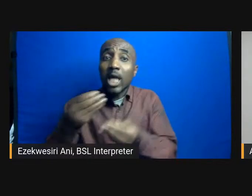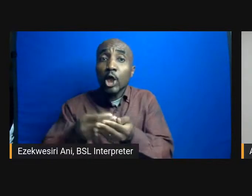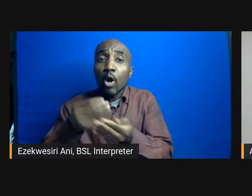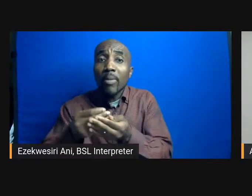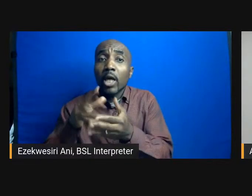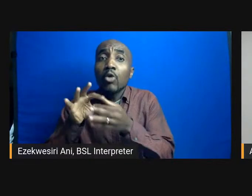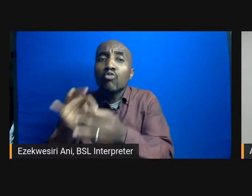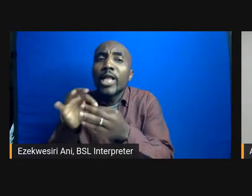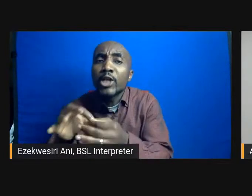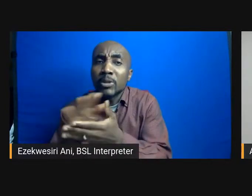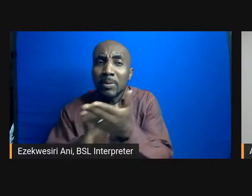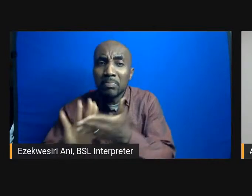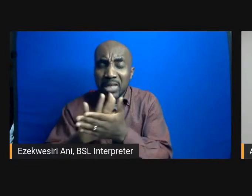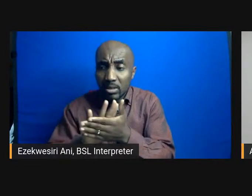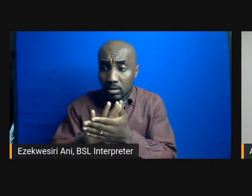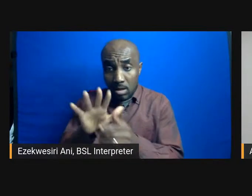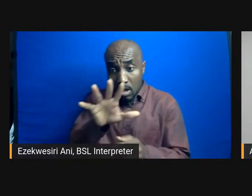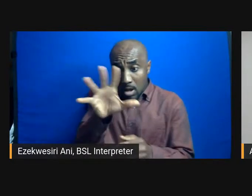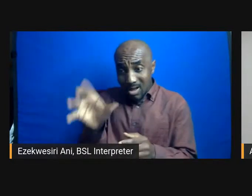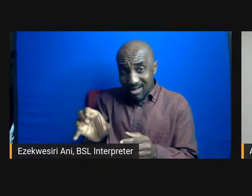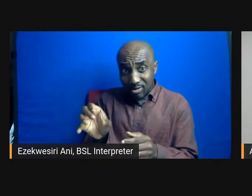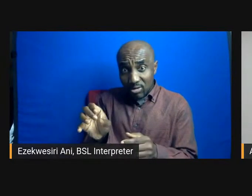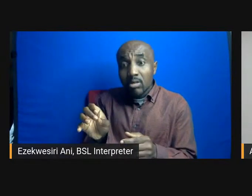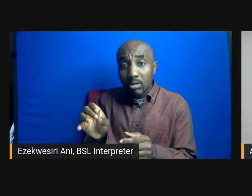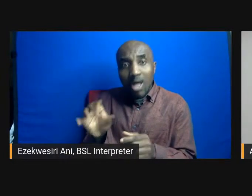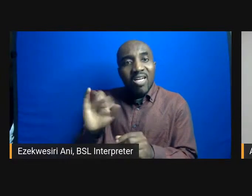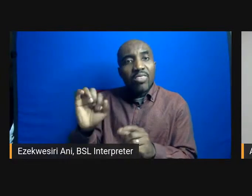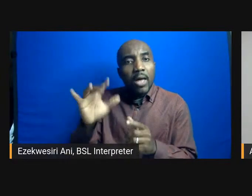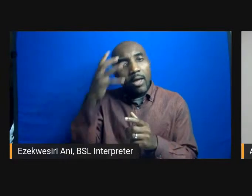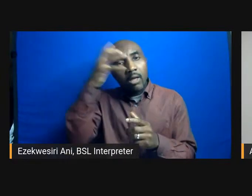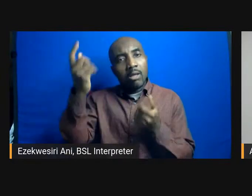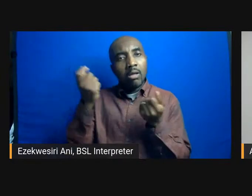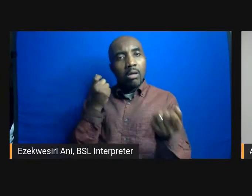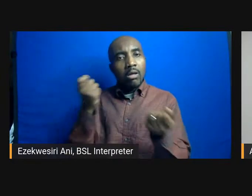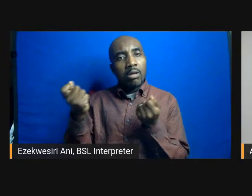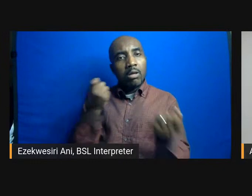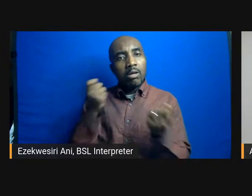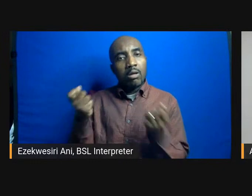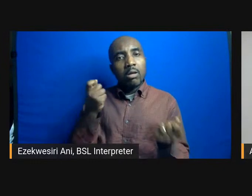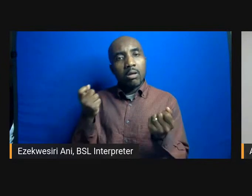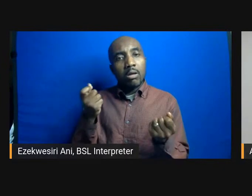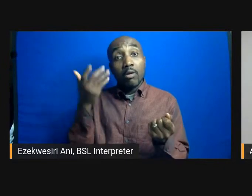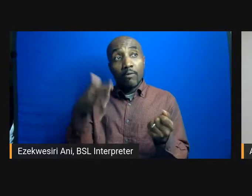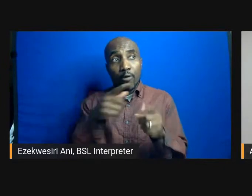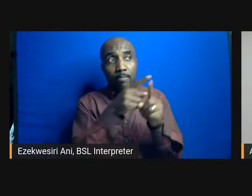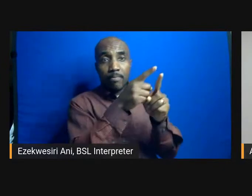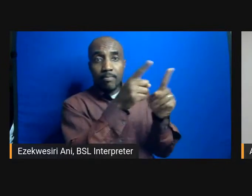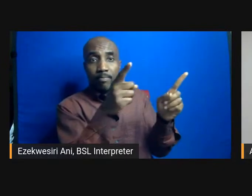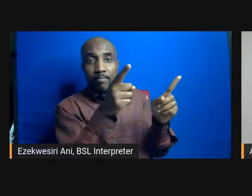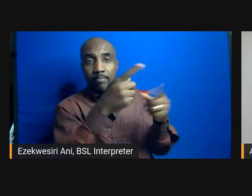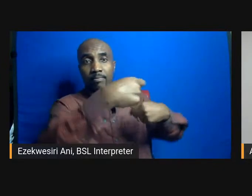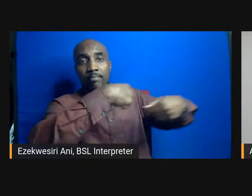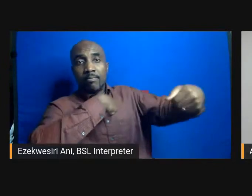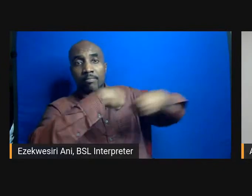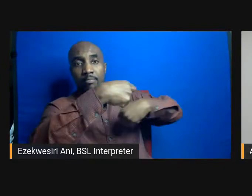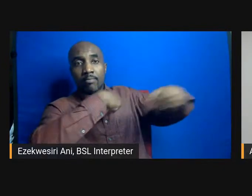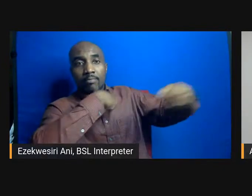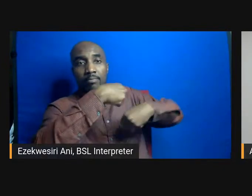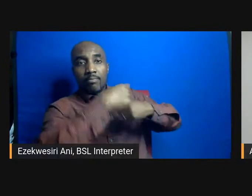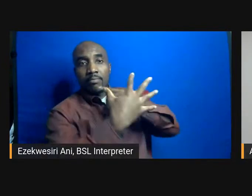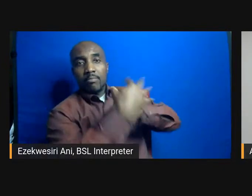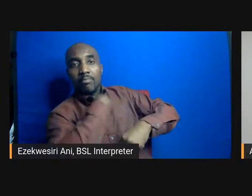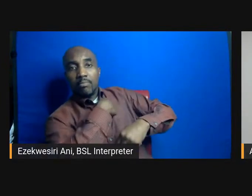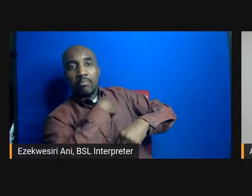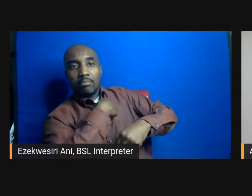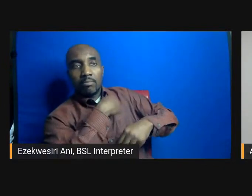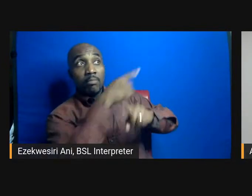which sovereignty of a nation or a people rests on the power of another nation, which makes such